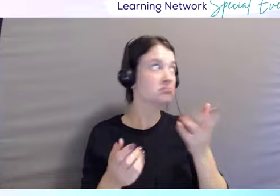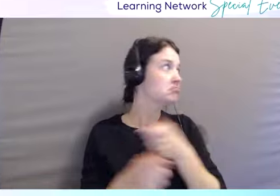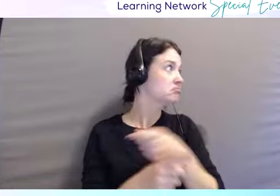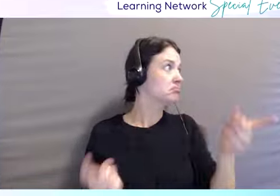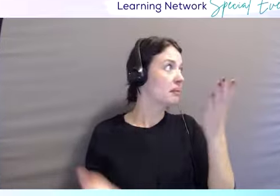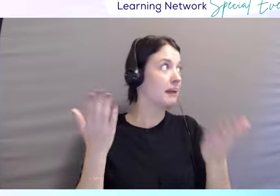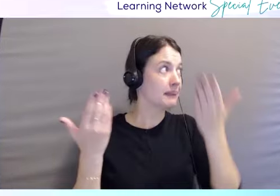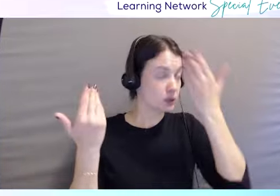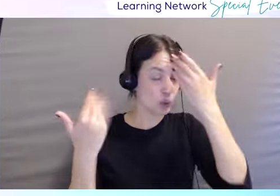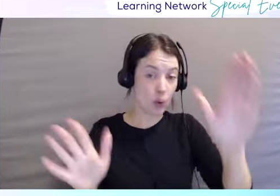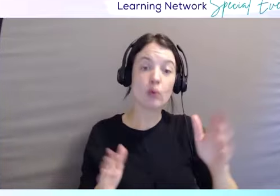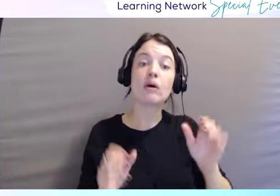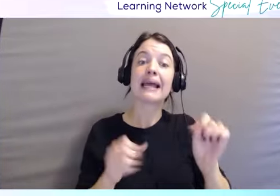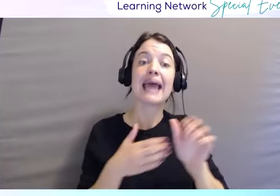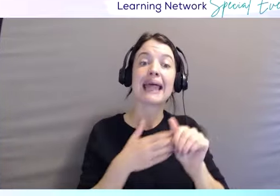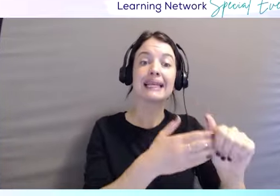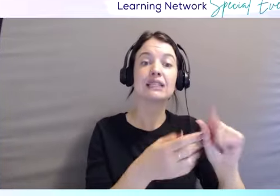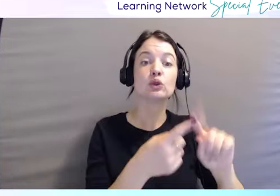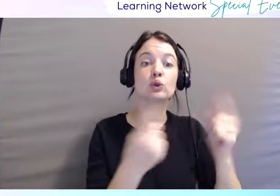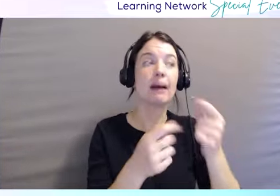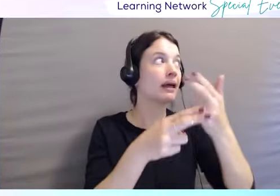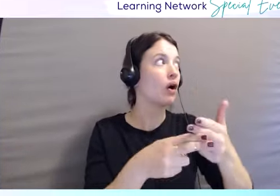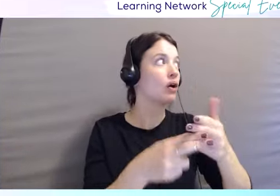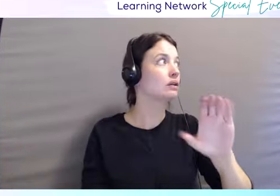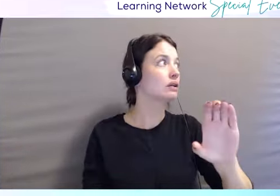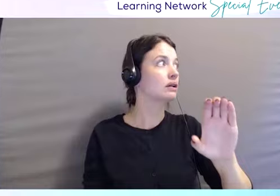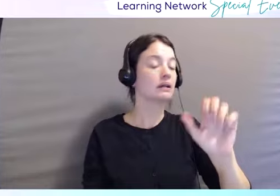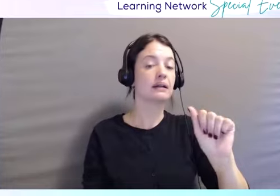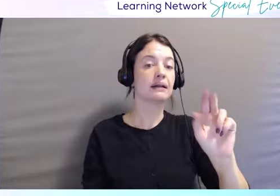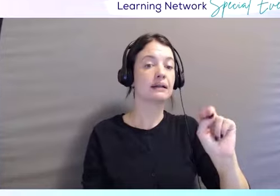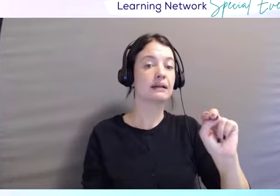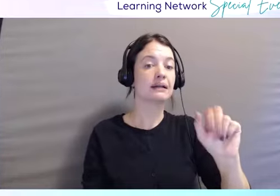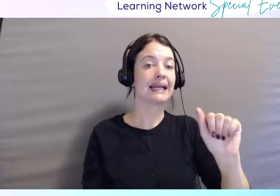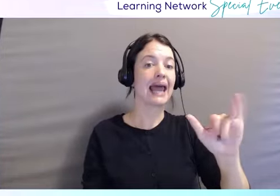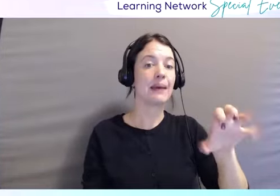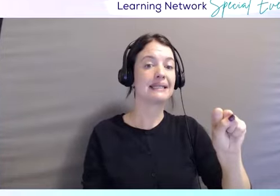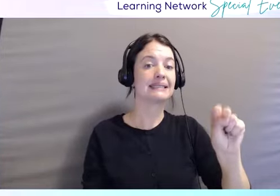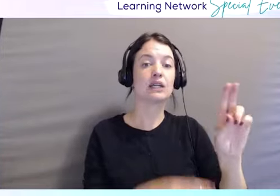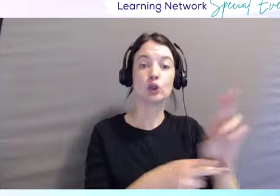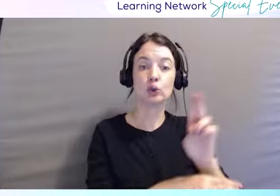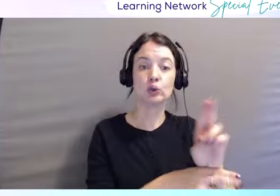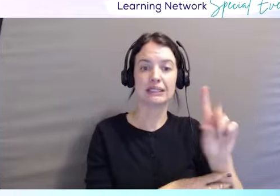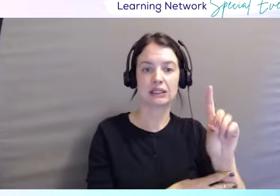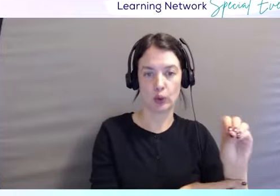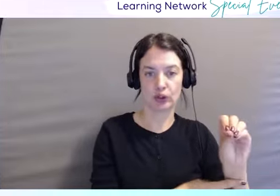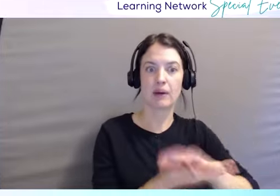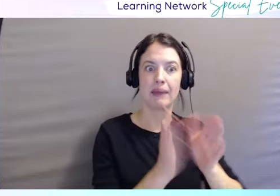called cannabis use disorder, which is a serious problem because it means you're addicted and dependent. And in the middle, you can see